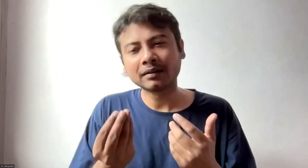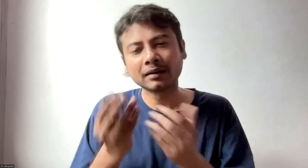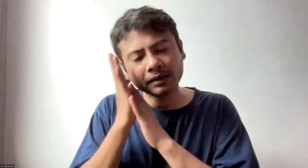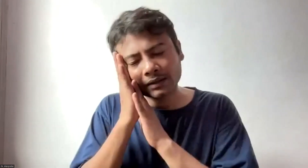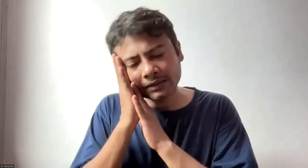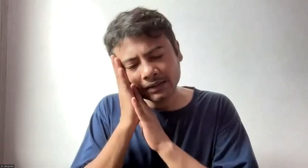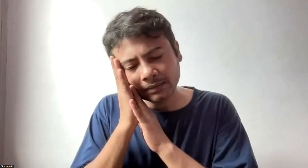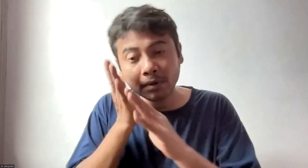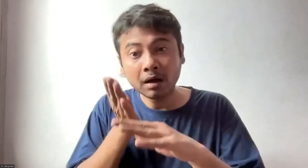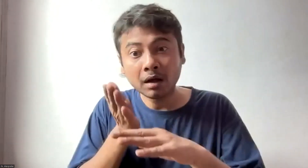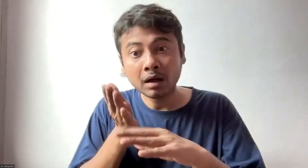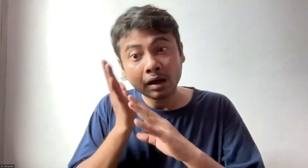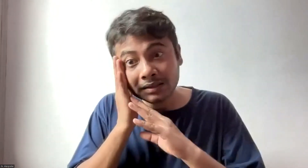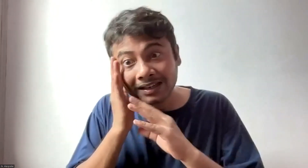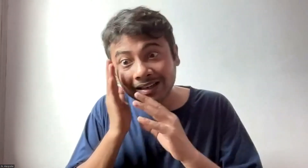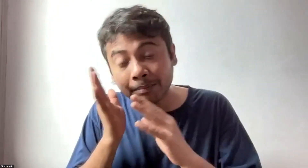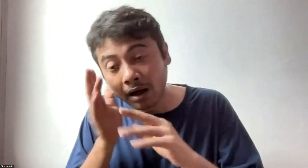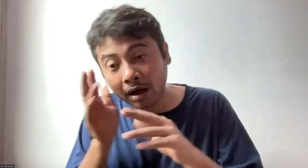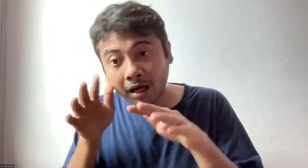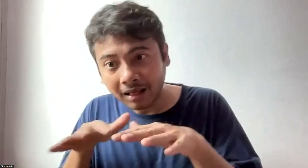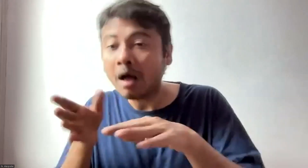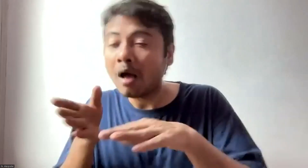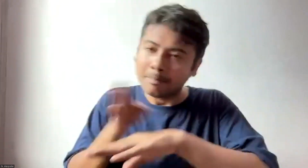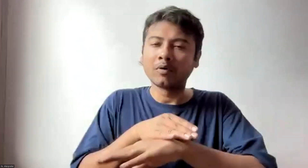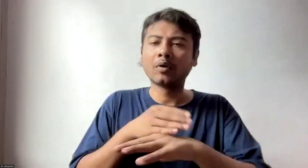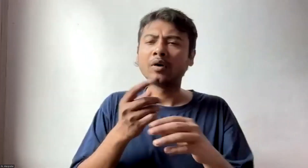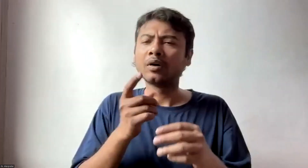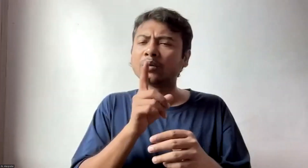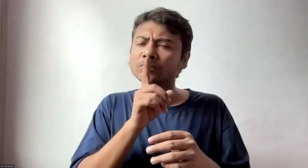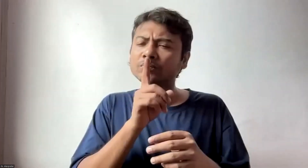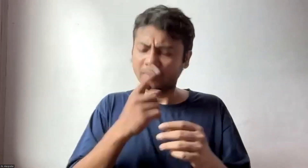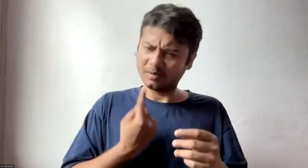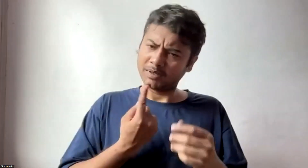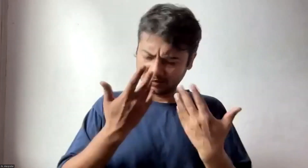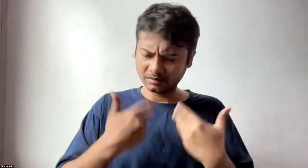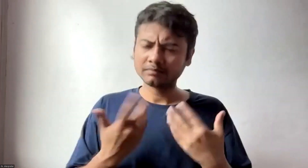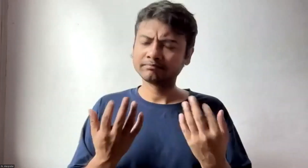I moving from mode of goodness to mode of ignorance?